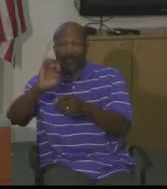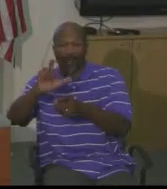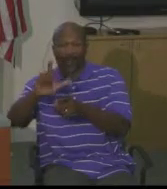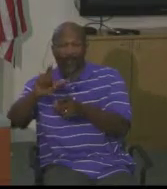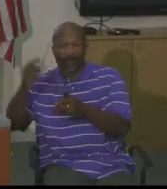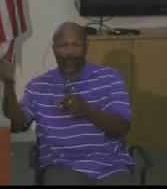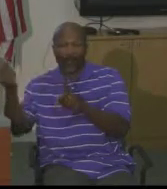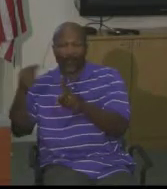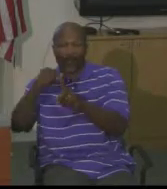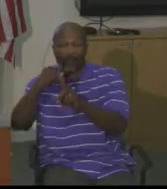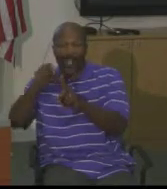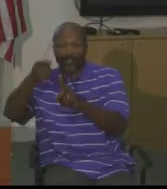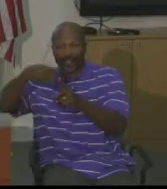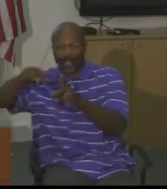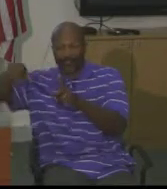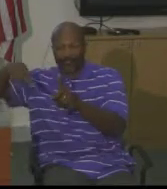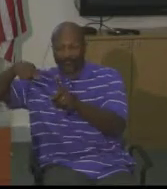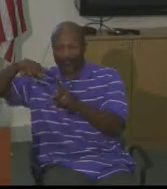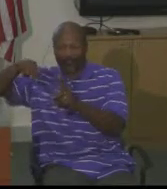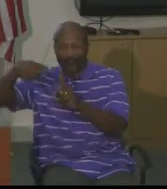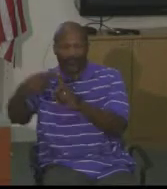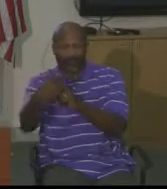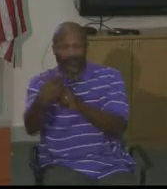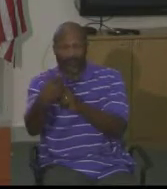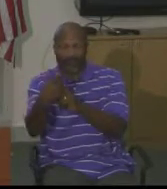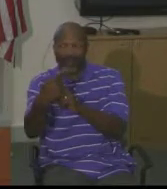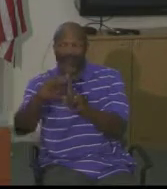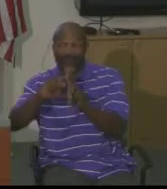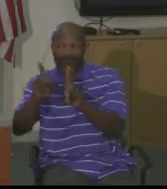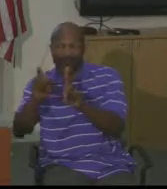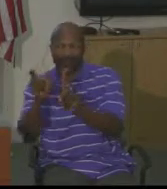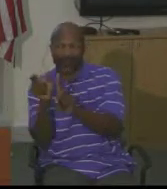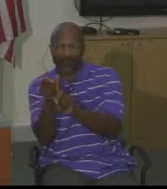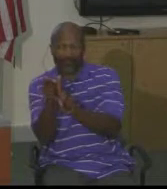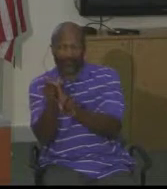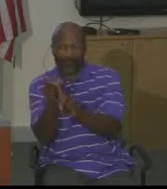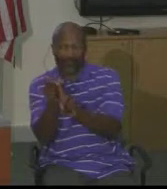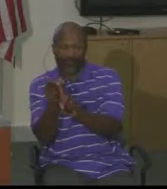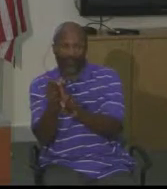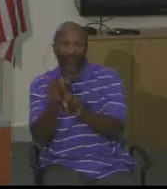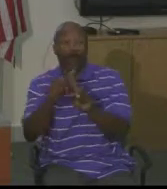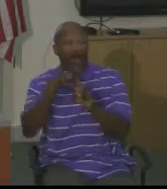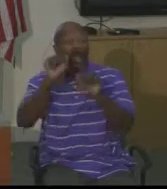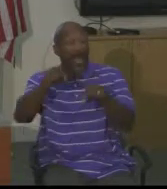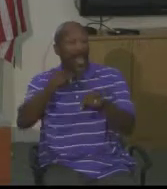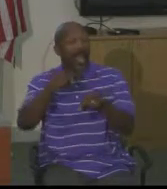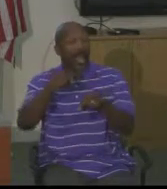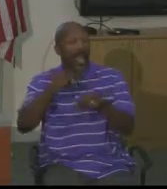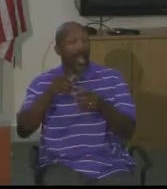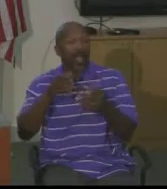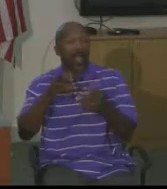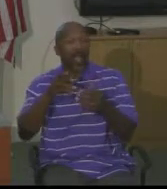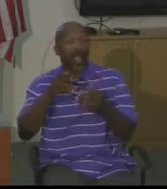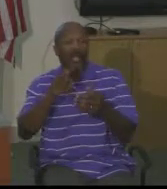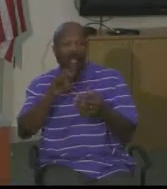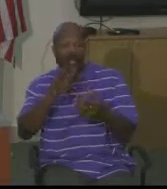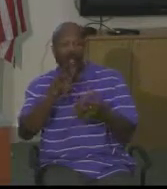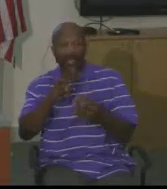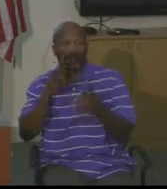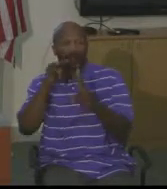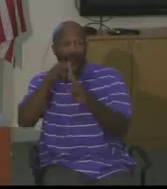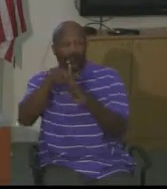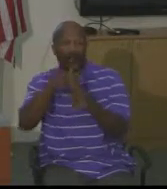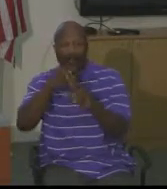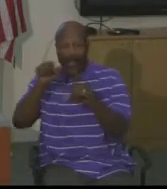Technically, I could get there using this motherboard. It's not easy to do, and